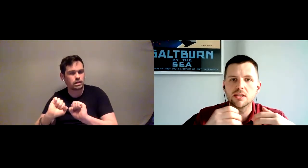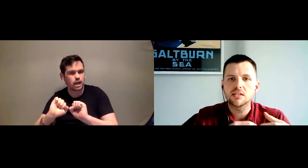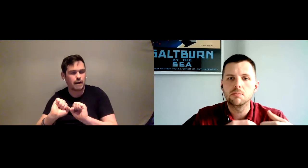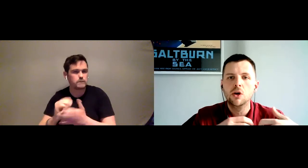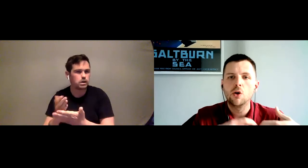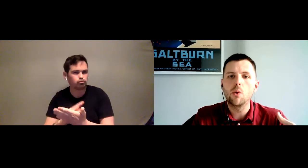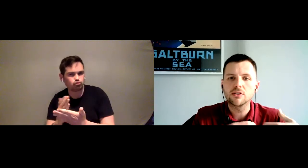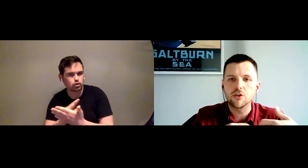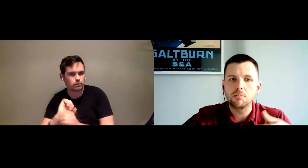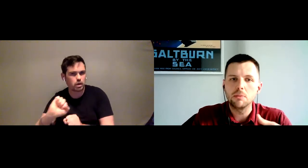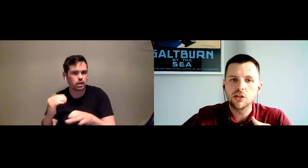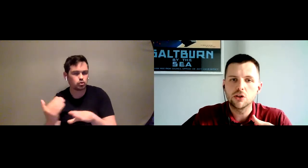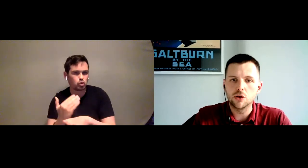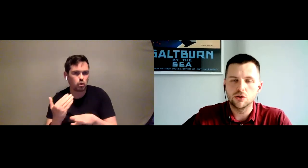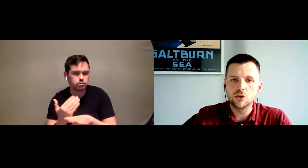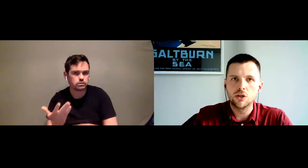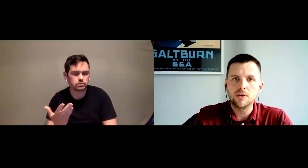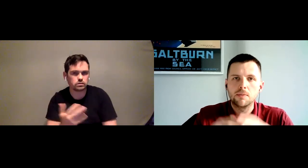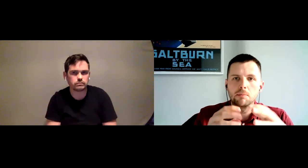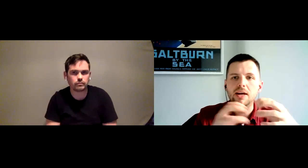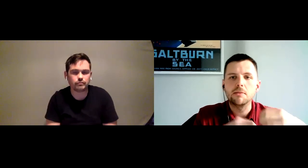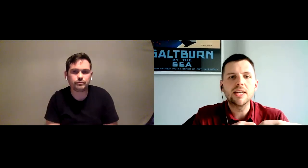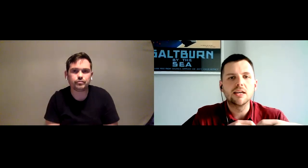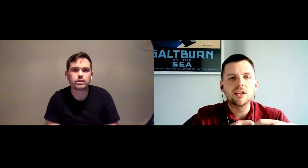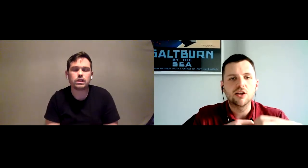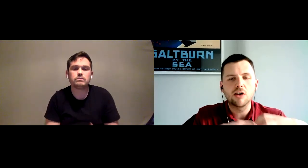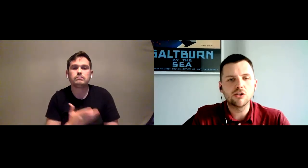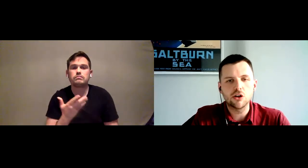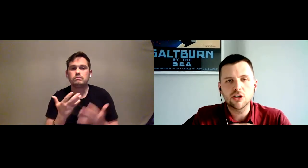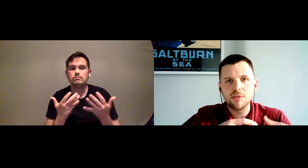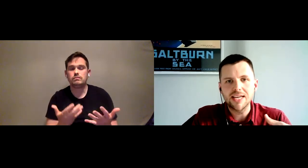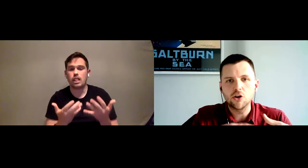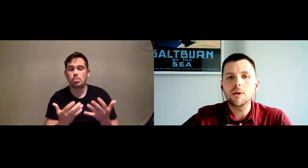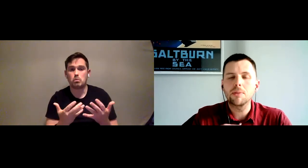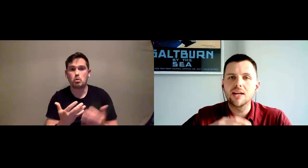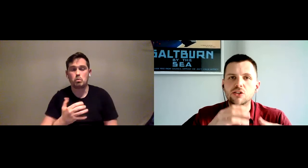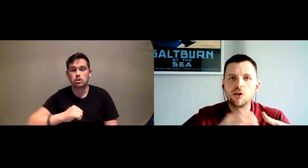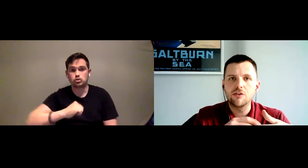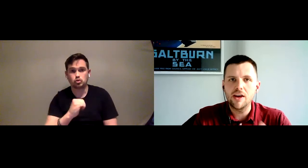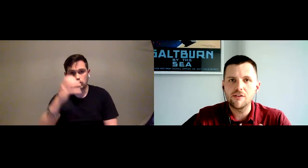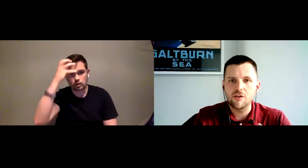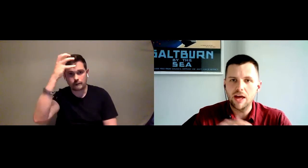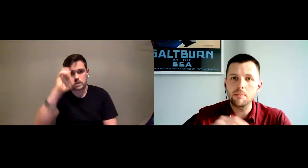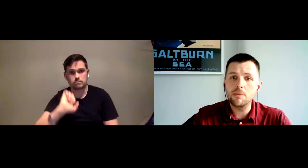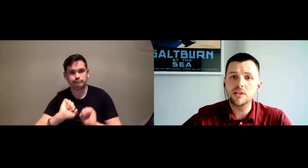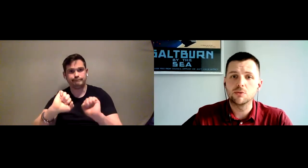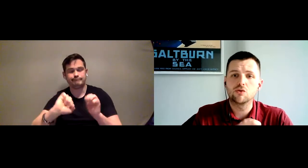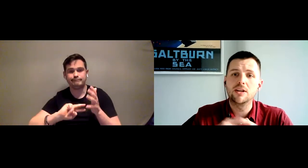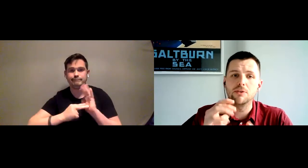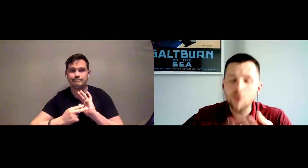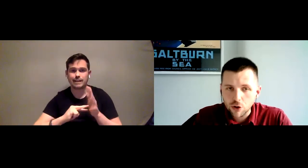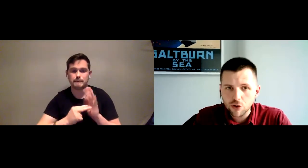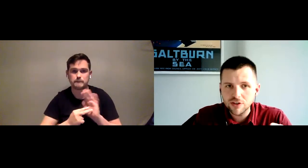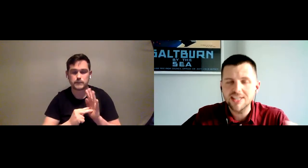that the system works for the public good. But at the minute, the current Scottish Government's economic plan is not fit for that purpose. It was